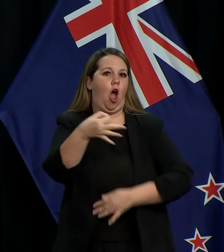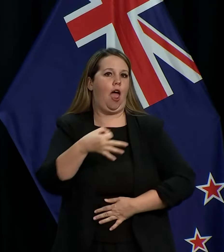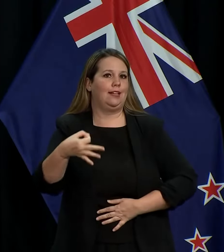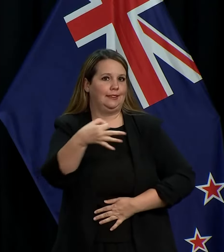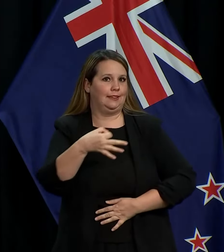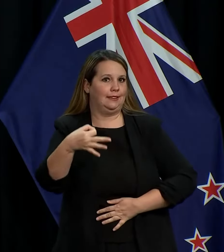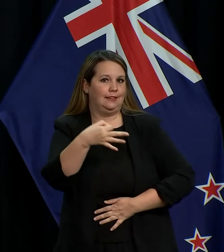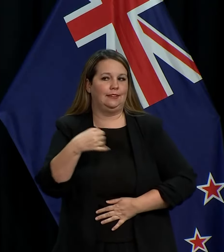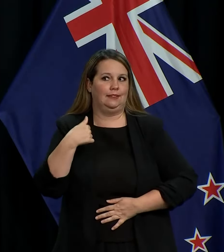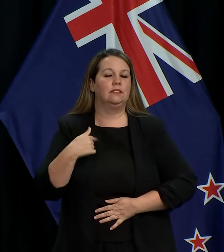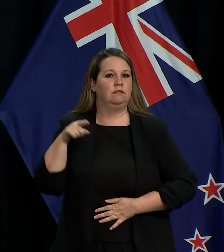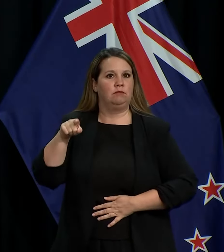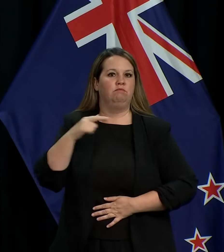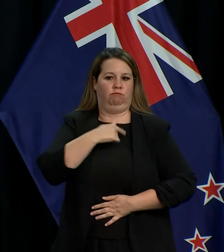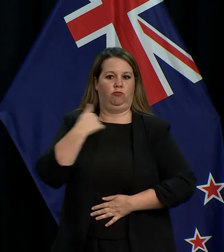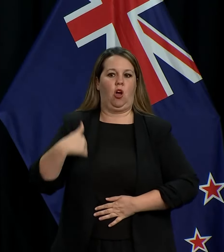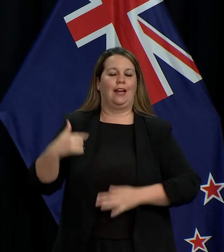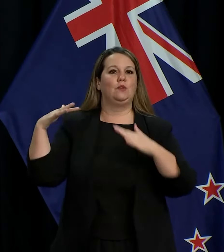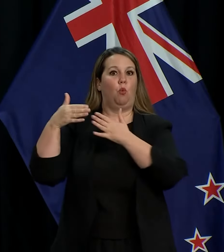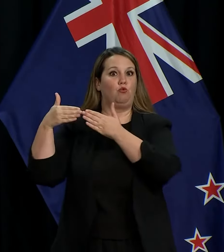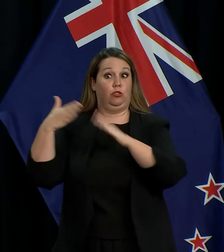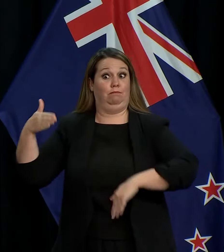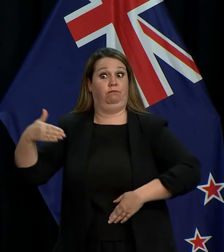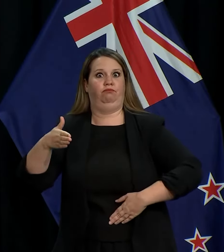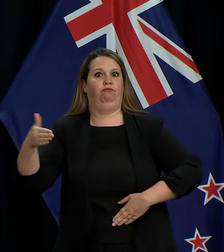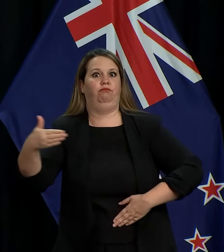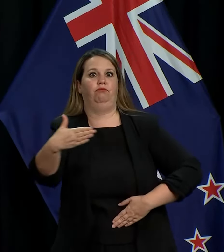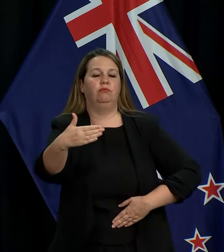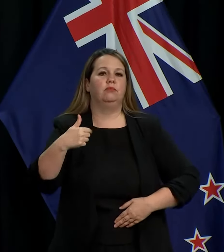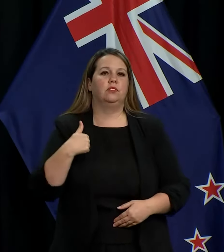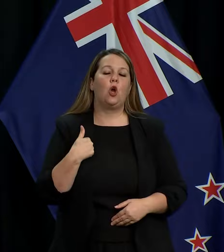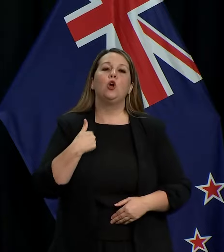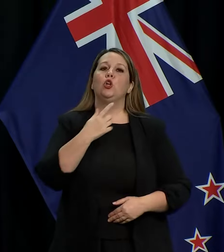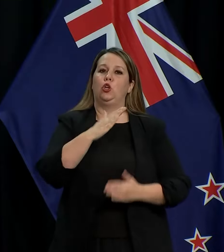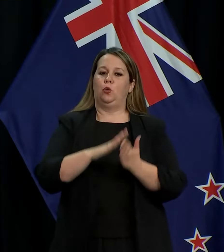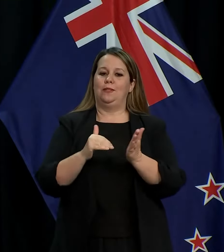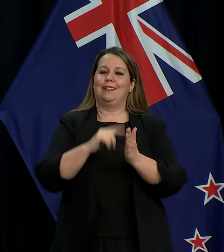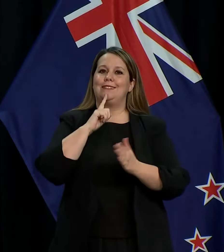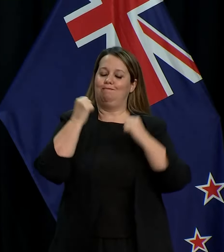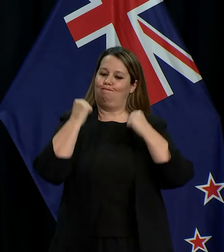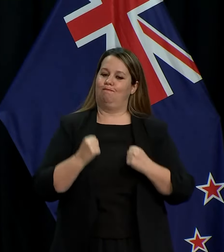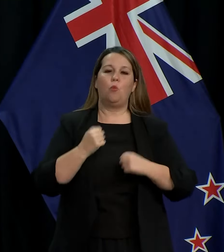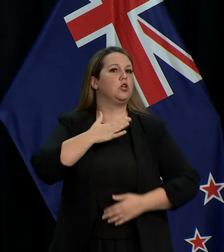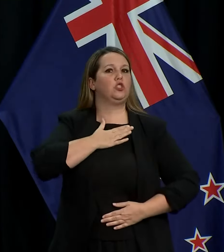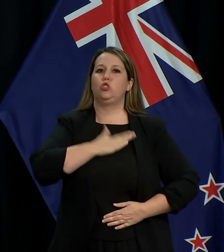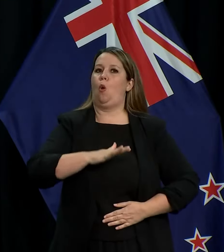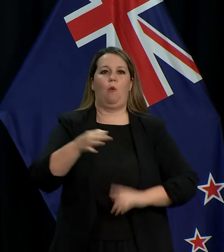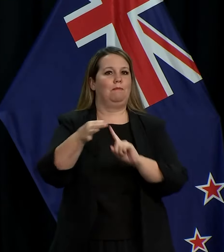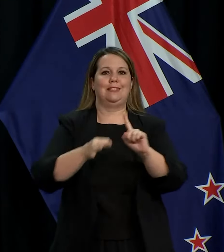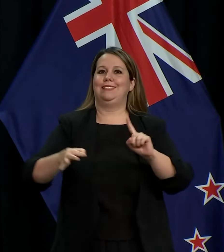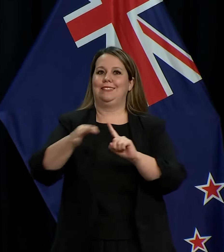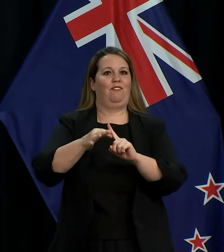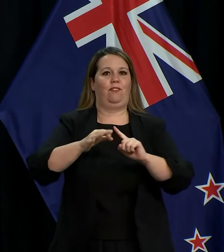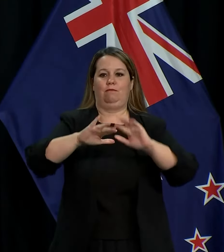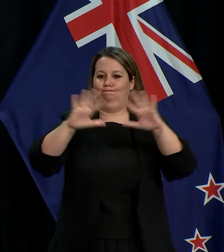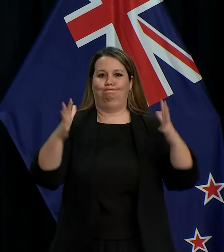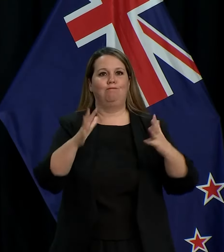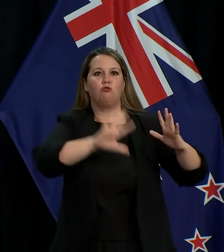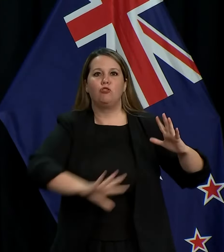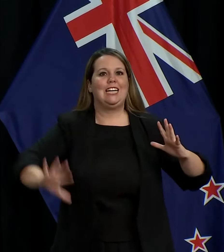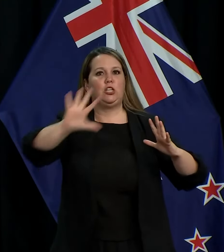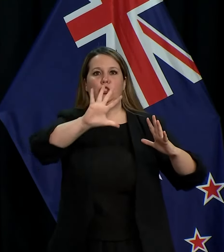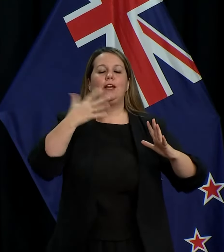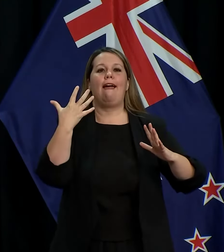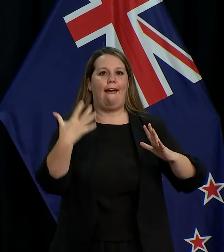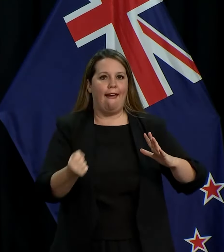has long expressed an opinion that we do not want to see the militarisation of the Pacific, that we believe we can support one another